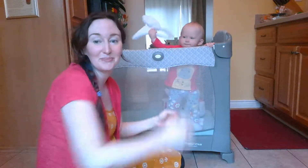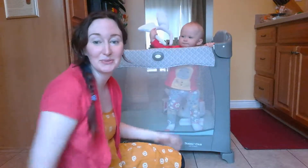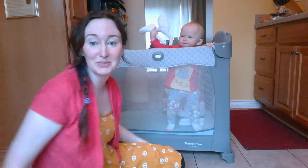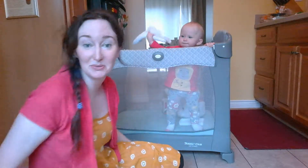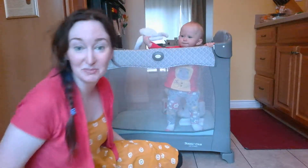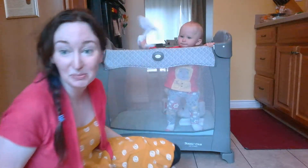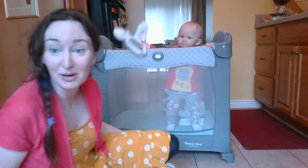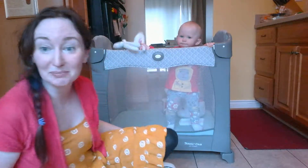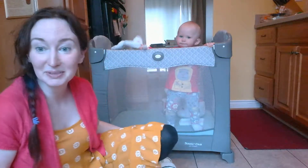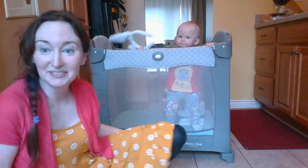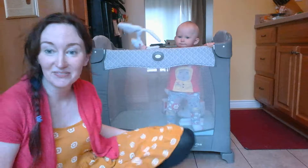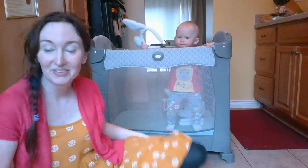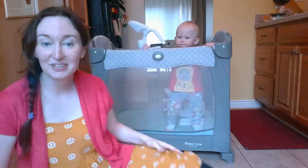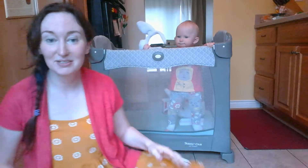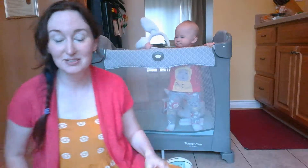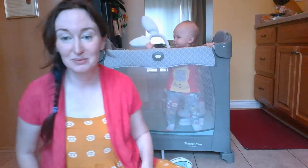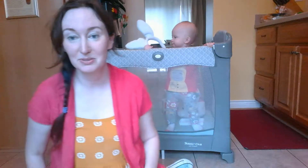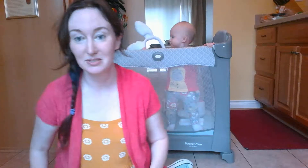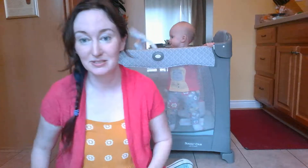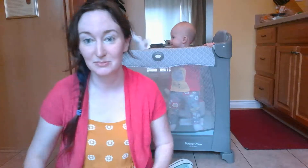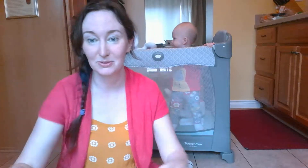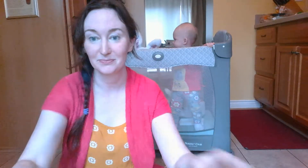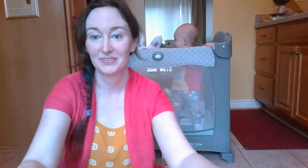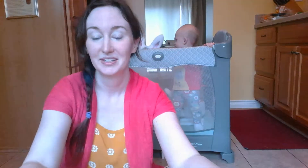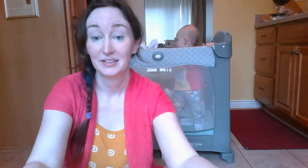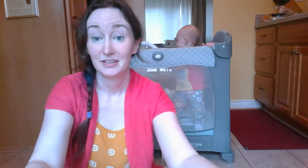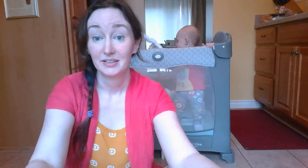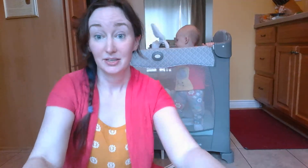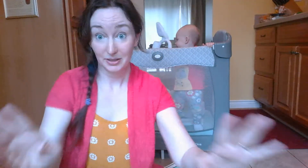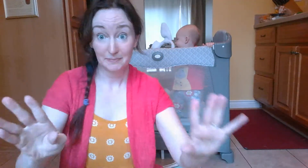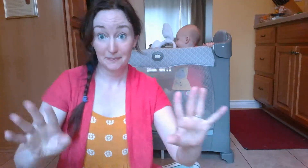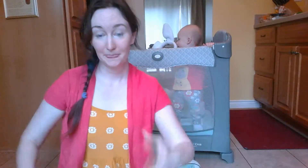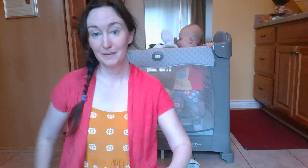It was going to be a problem, but I think she appreciates it more.